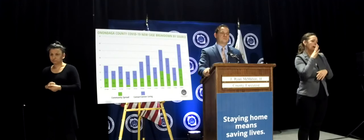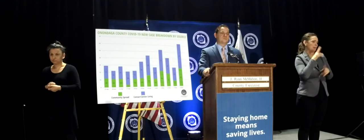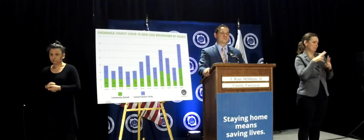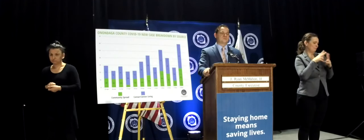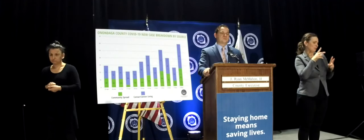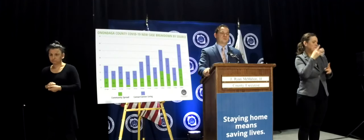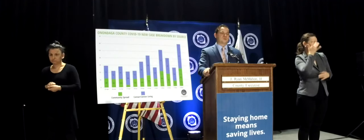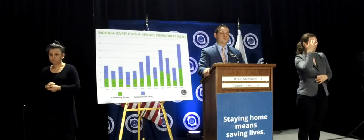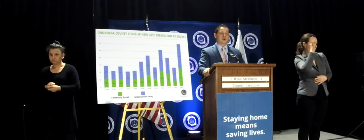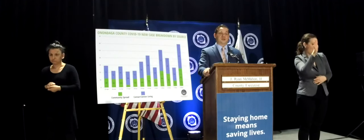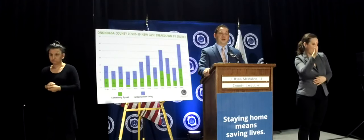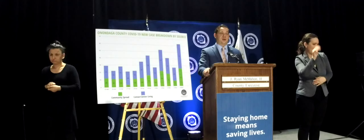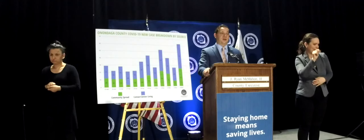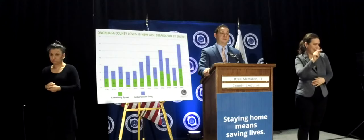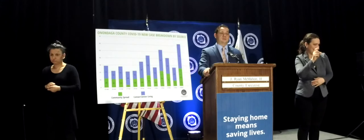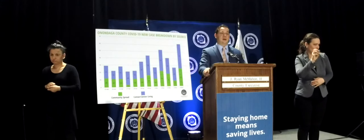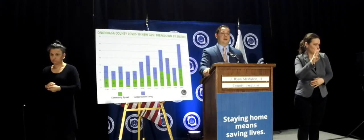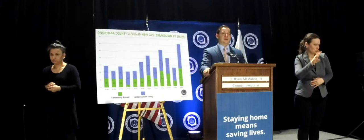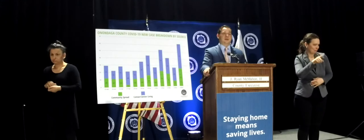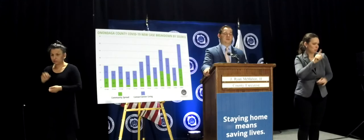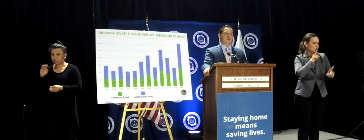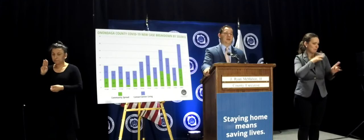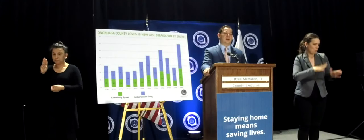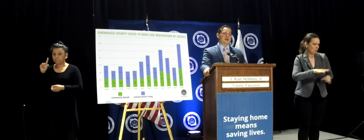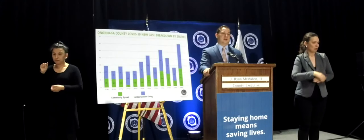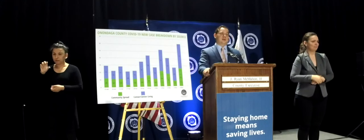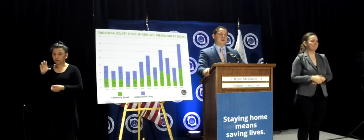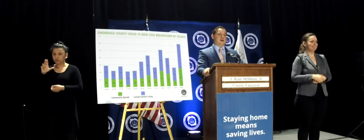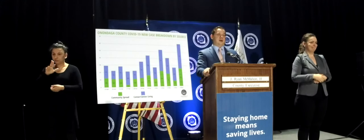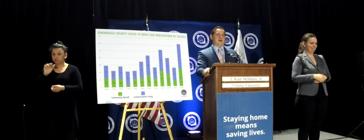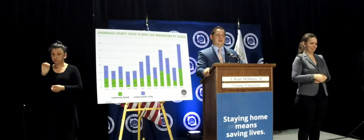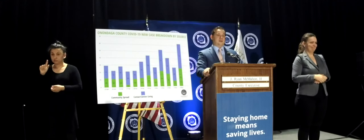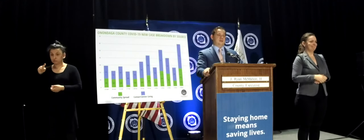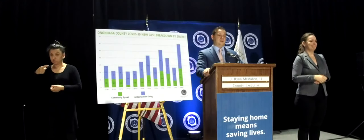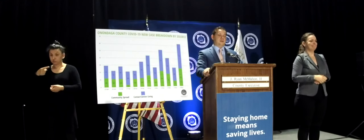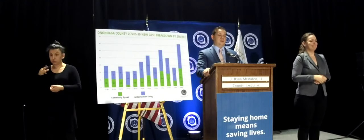County? Very targeted. If you look at it,